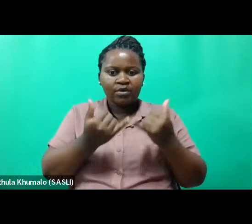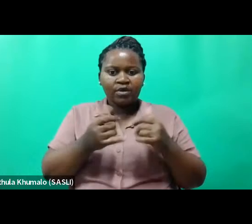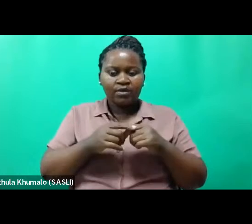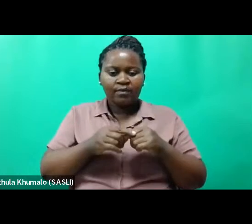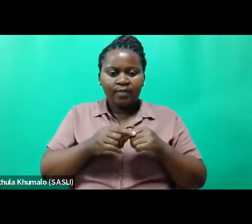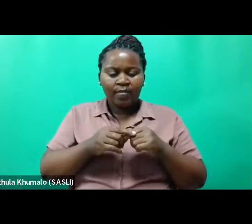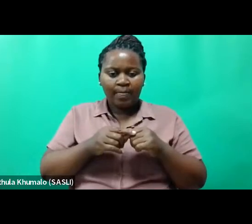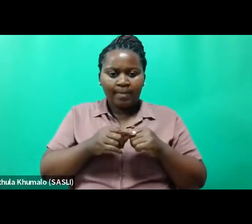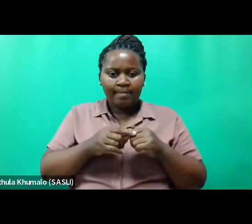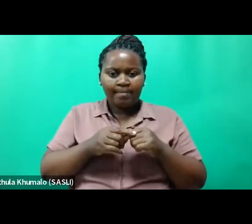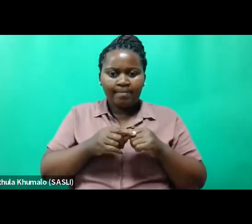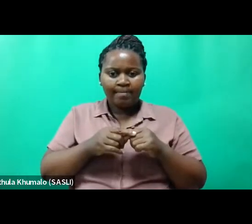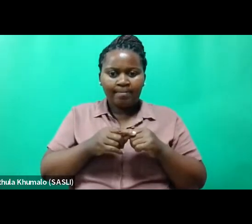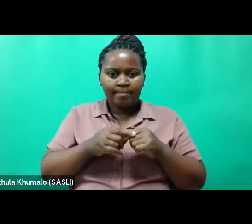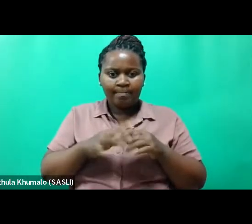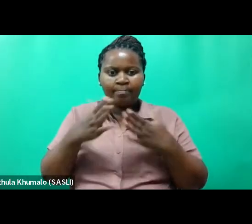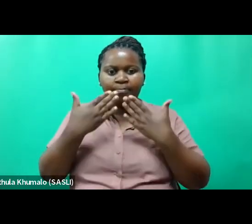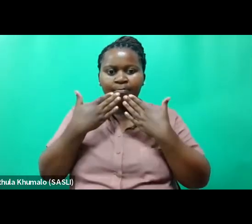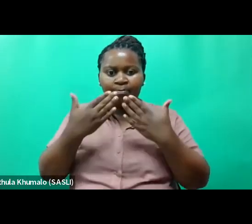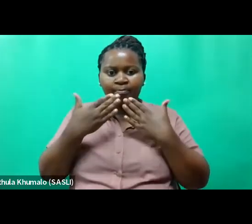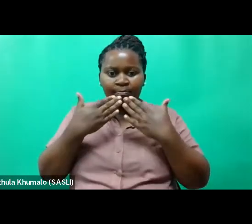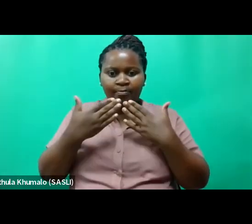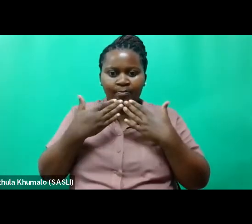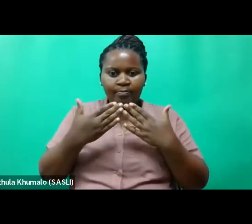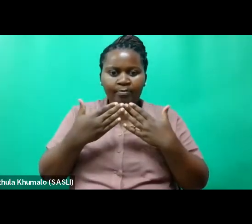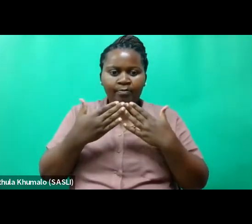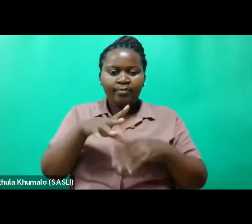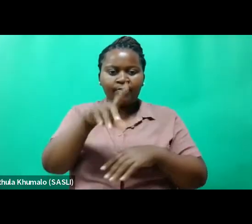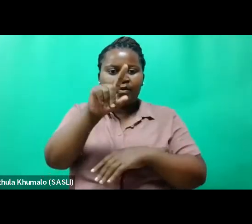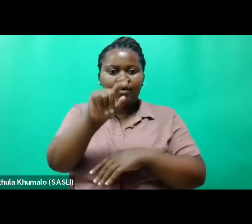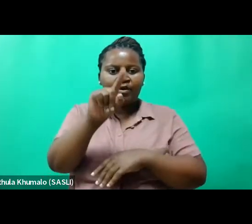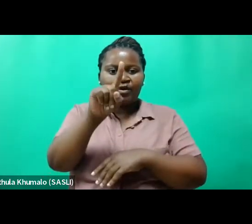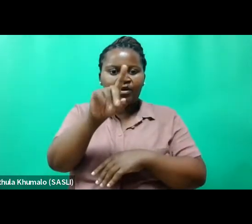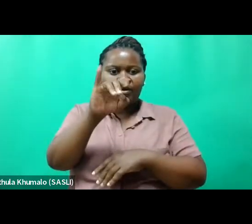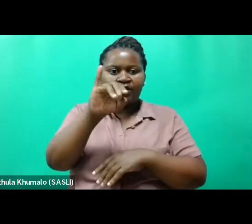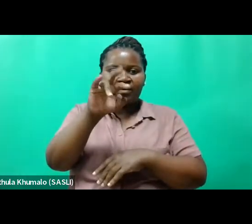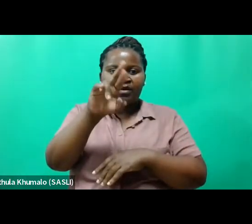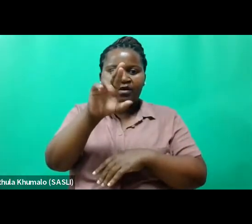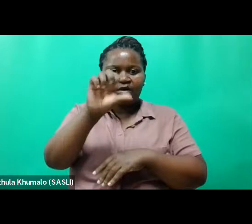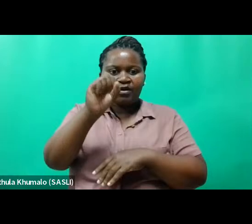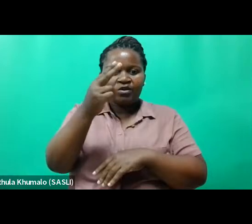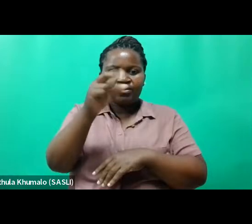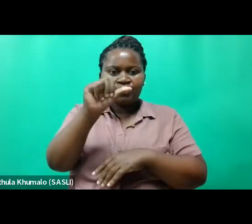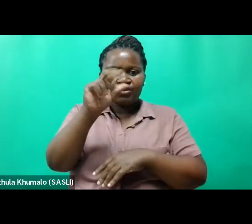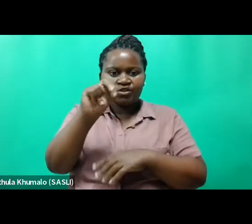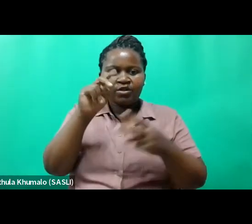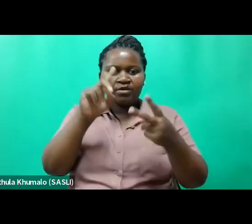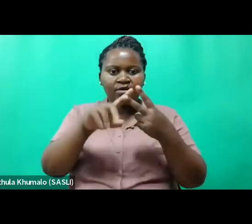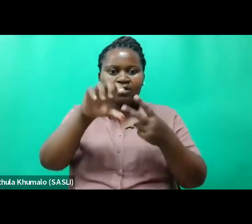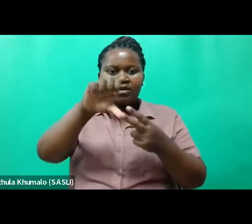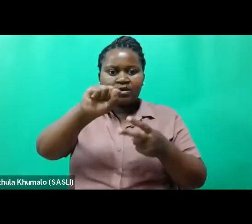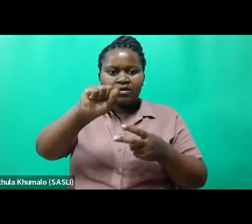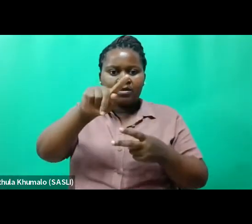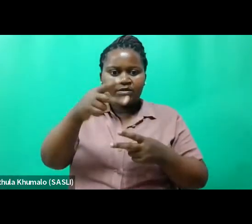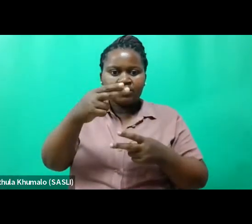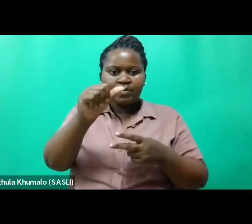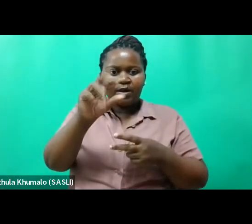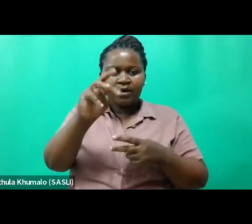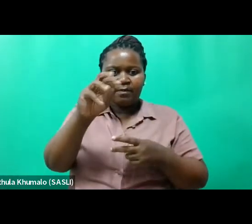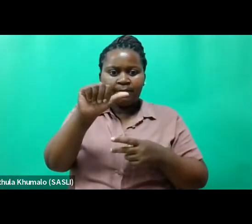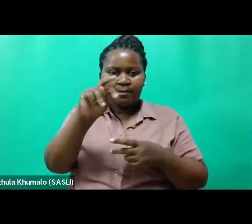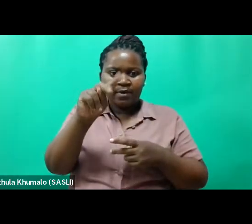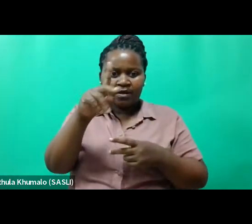A huge vote of thanks to Dushan Gobind and Spamandla Gomanda for supporting the technical team for